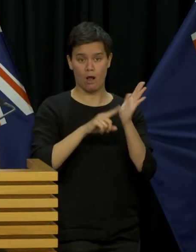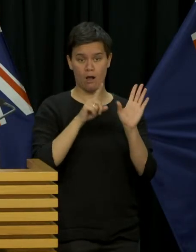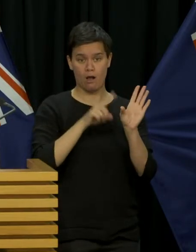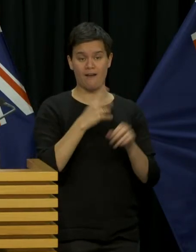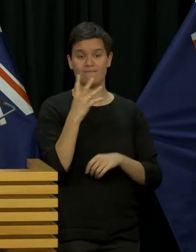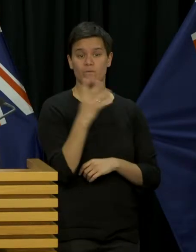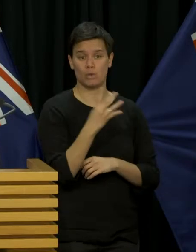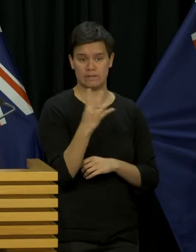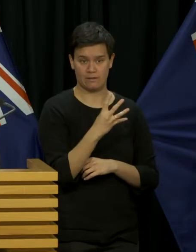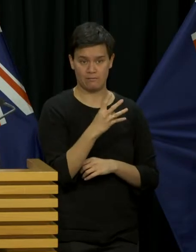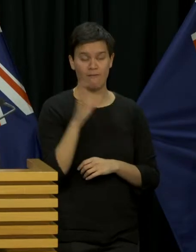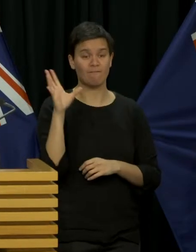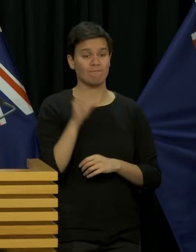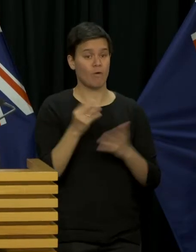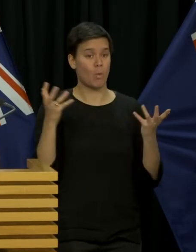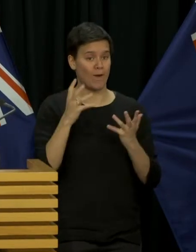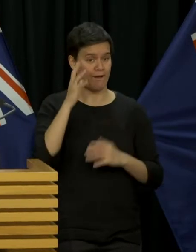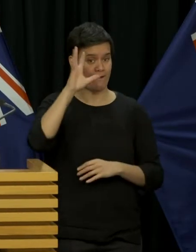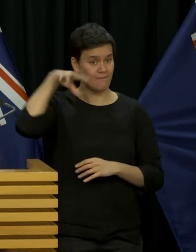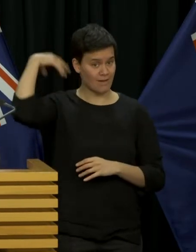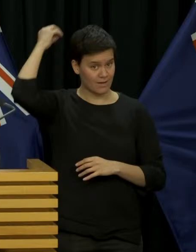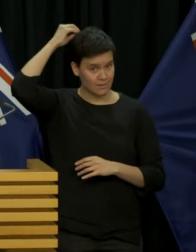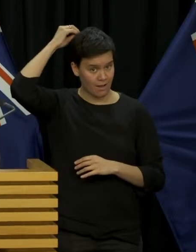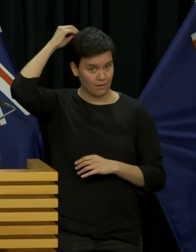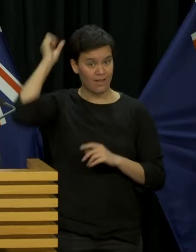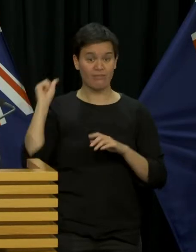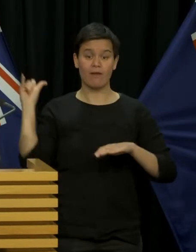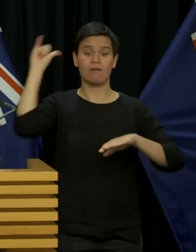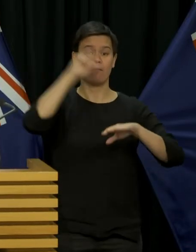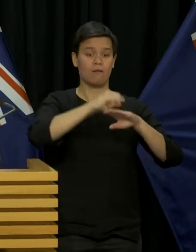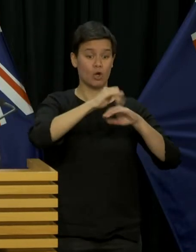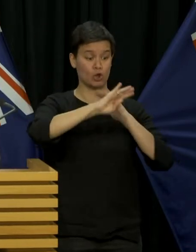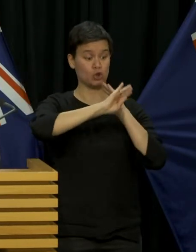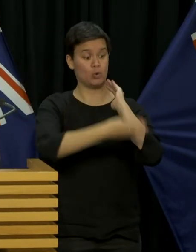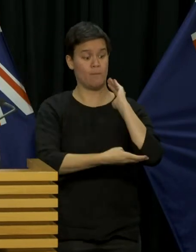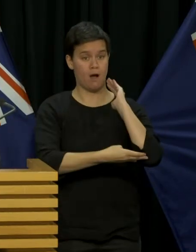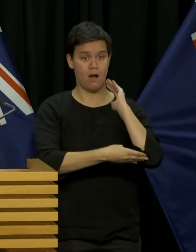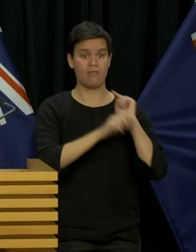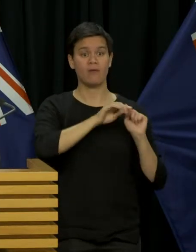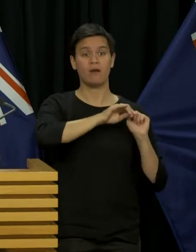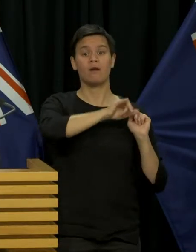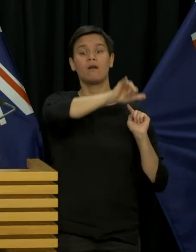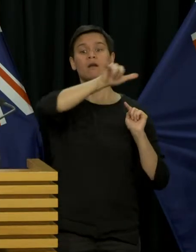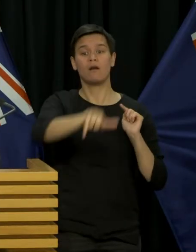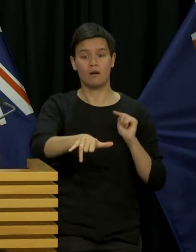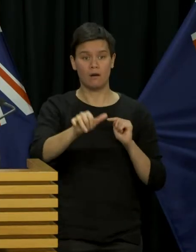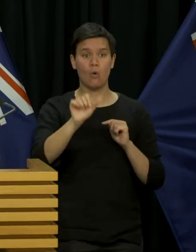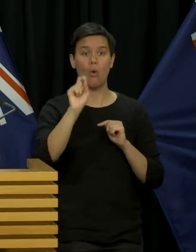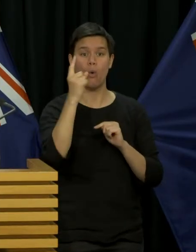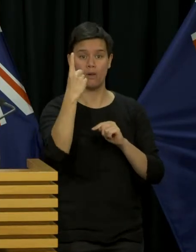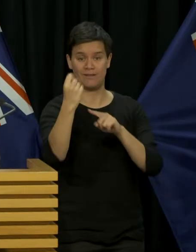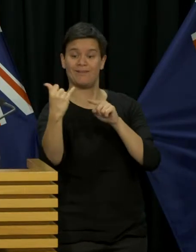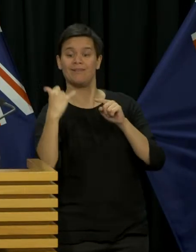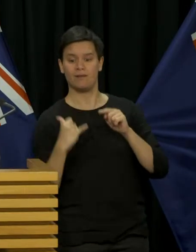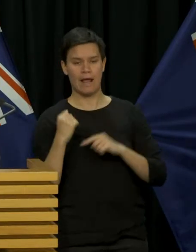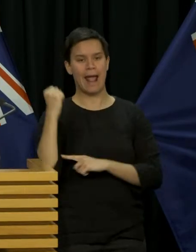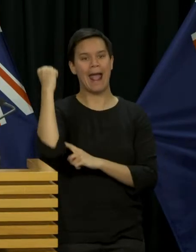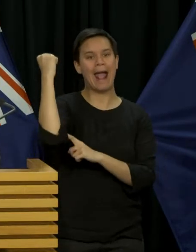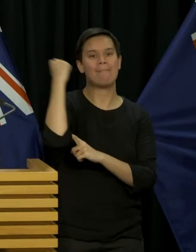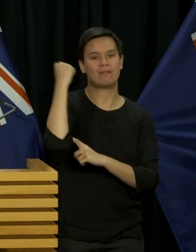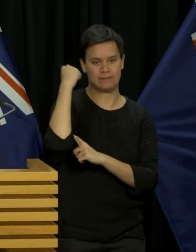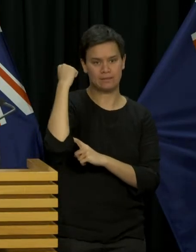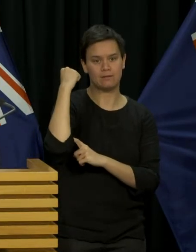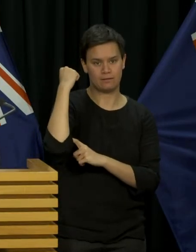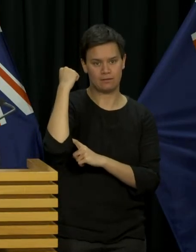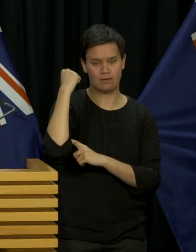in Afghanistan and travelling here via Dubai. She's been staying at the Distinction Hotel in Hamilton and tested negative around day 3 of